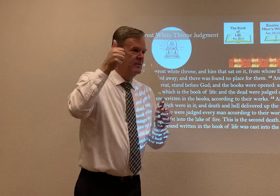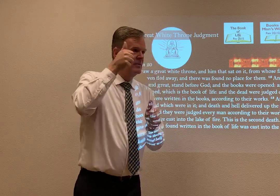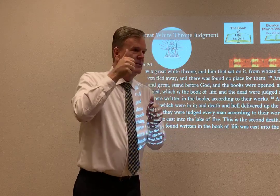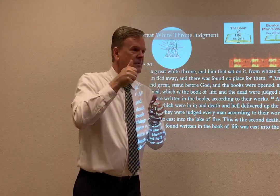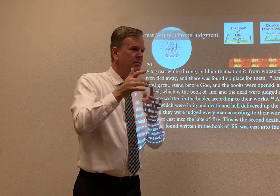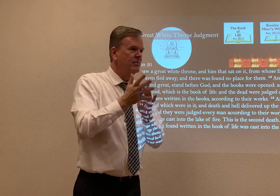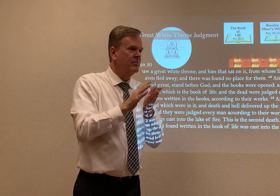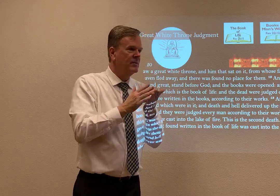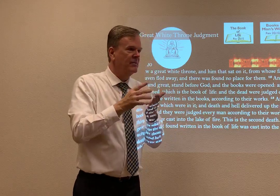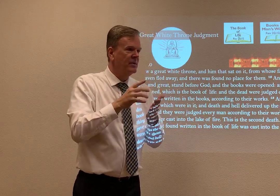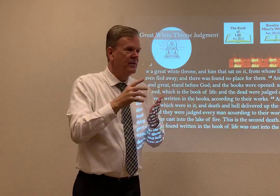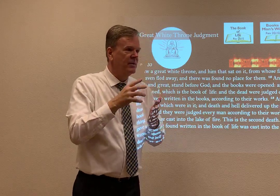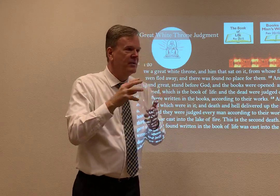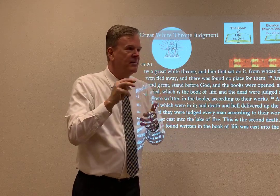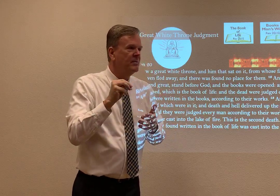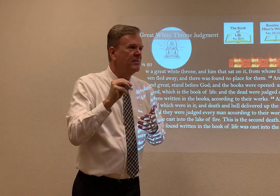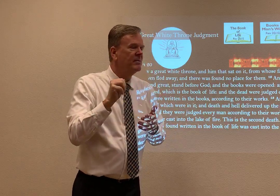God's only on the throne, right?